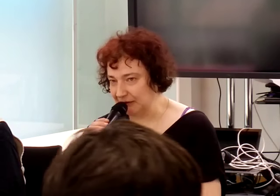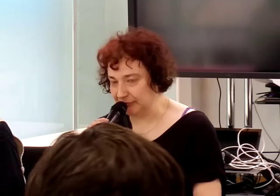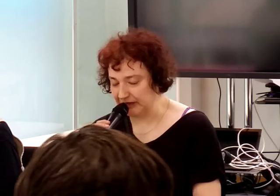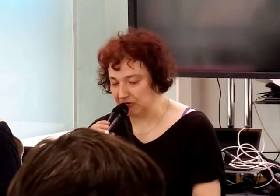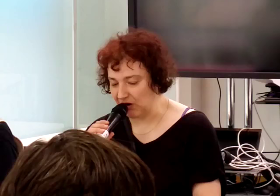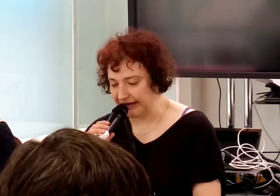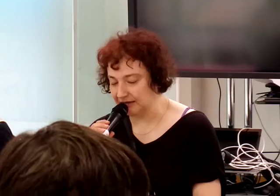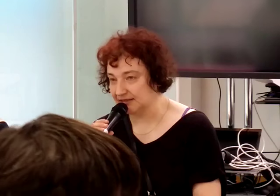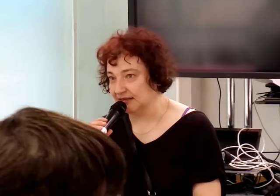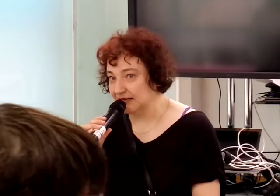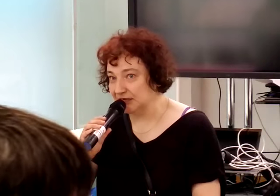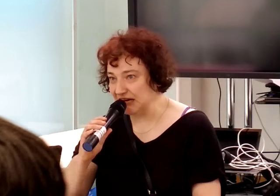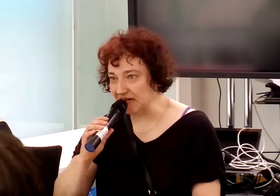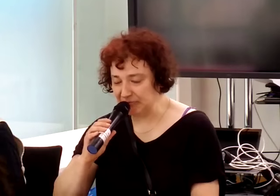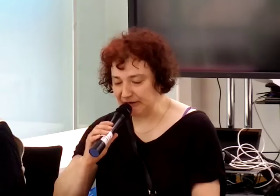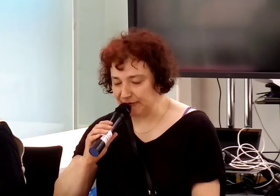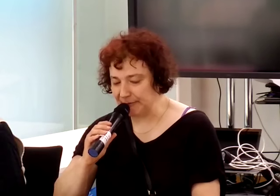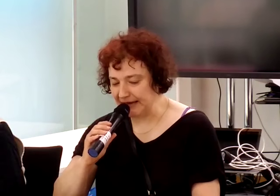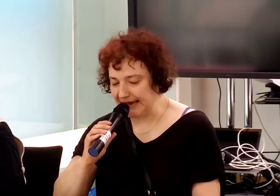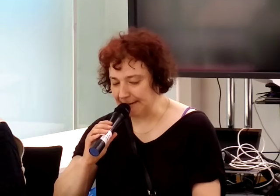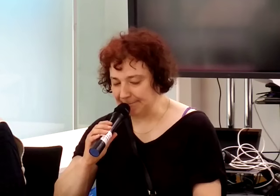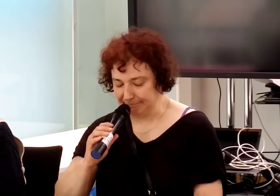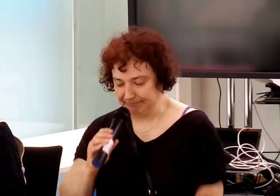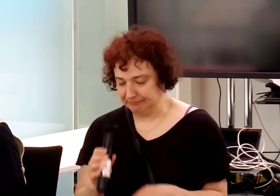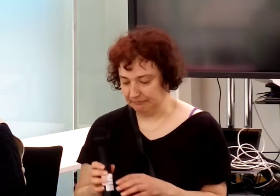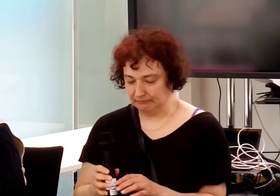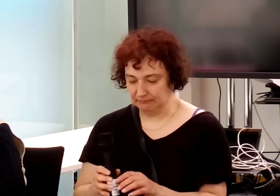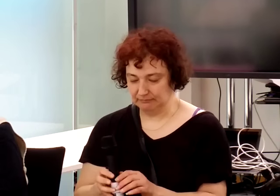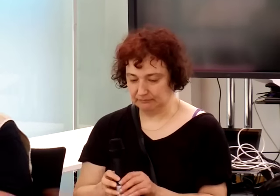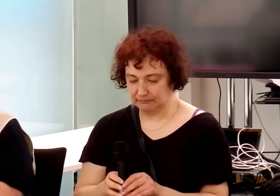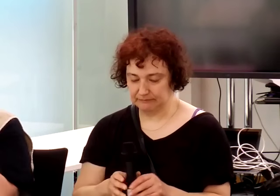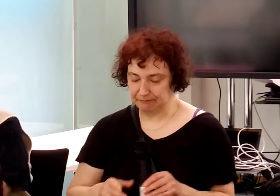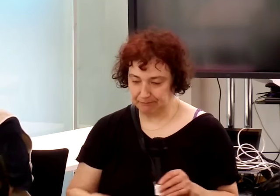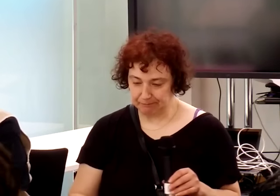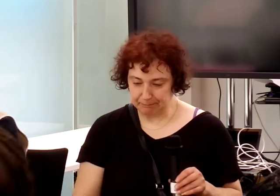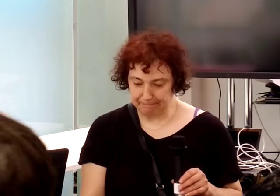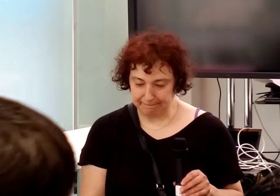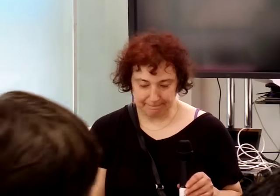to suffer and be quiet. Jeremy for PM.